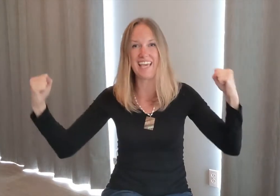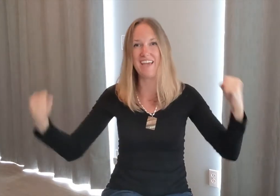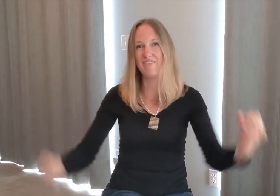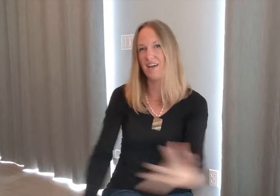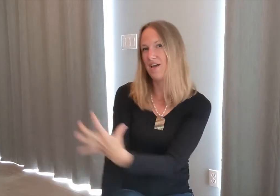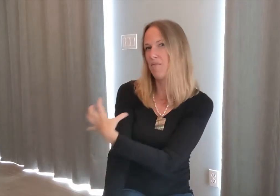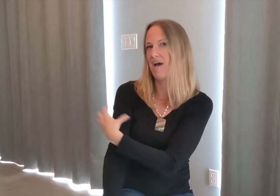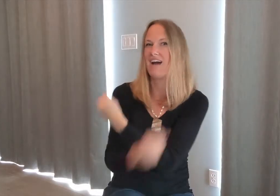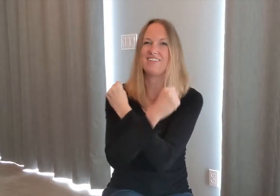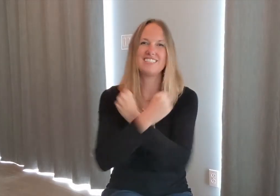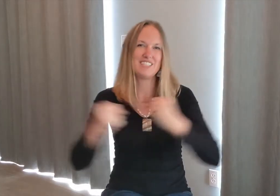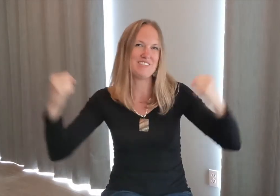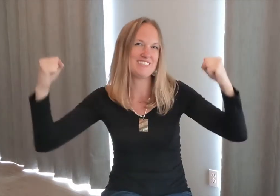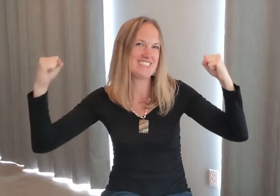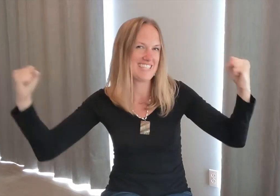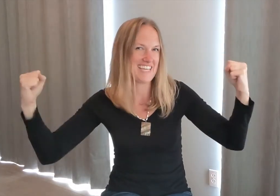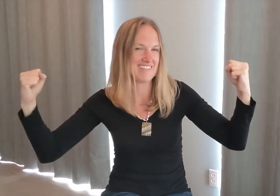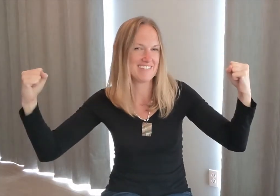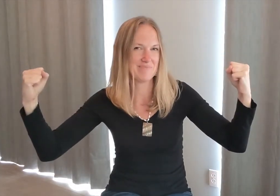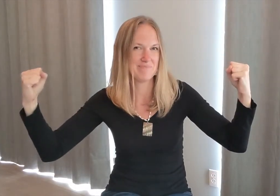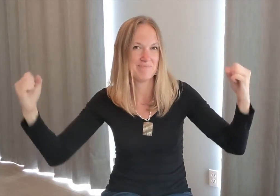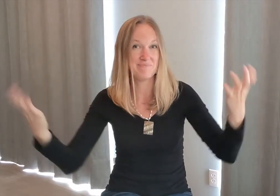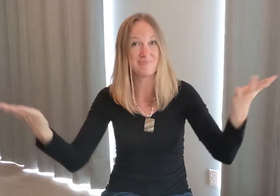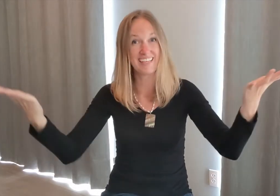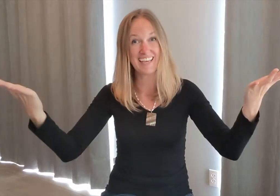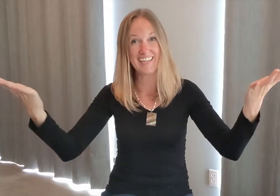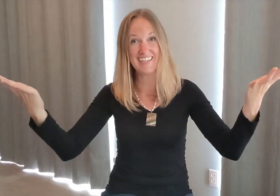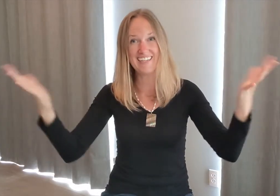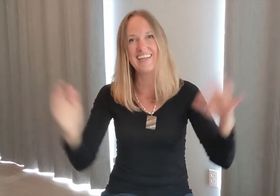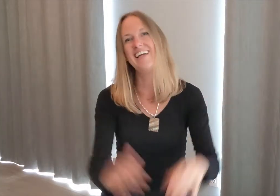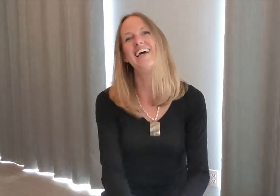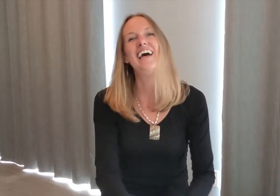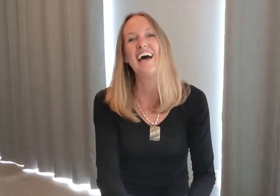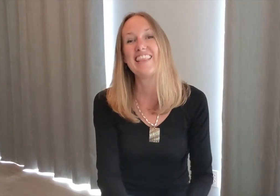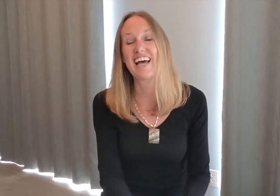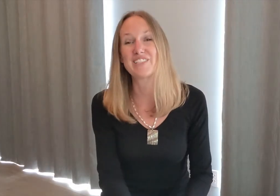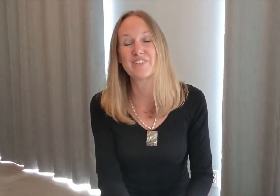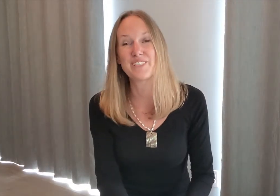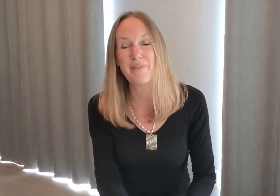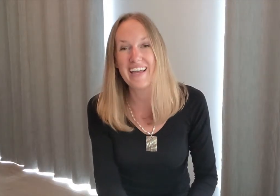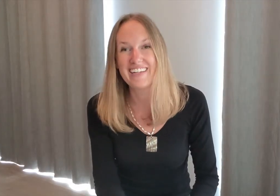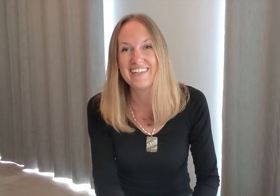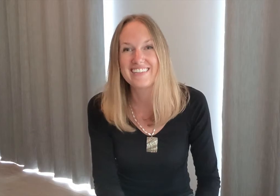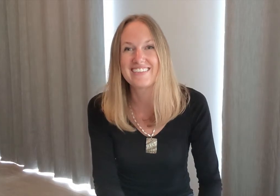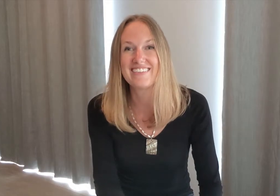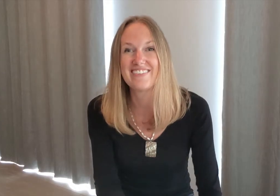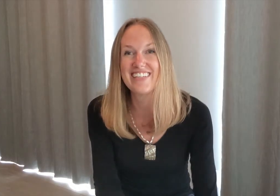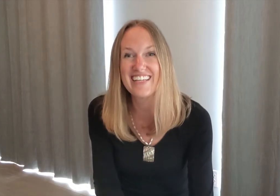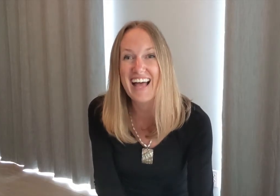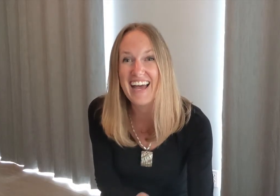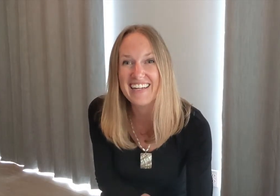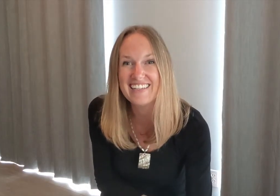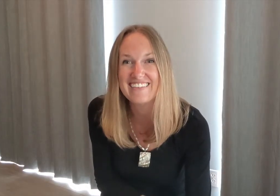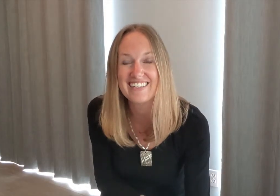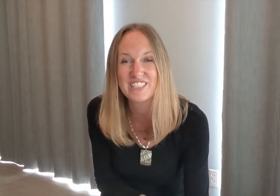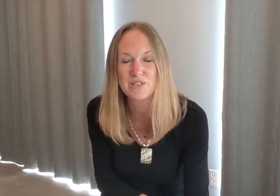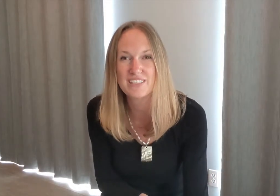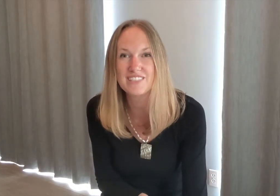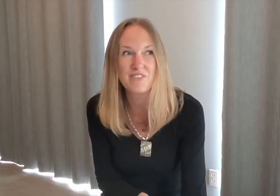save, power to save. Okay? And that's verse 1. So I'm really glad that you guys joined us for that